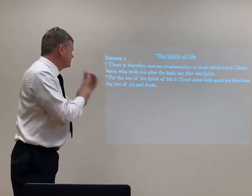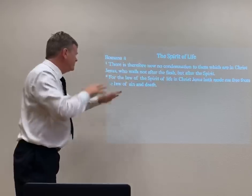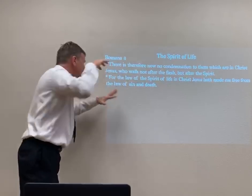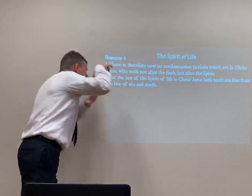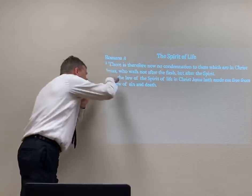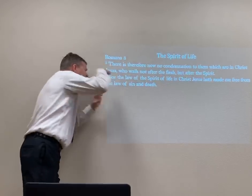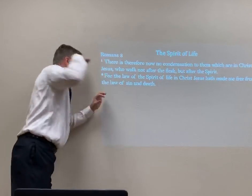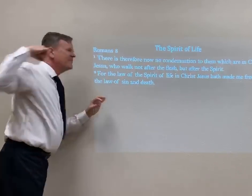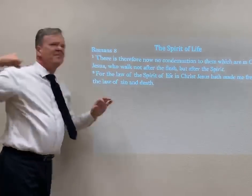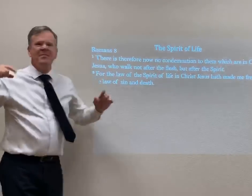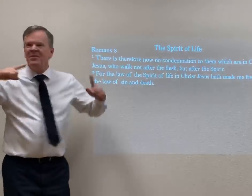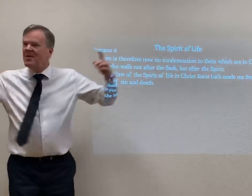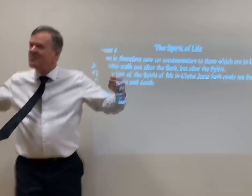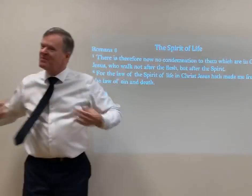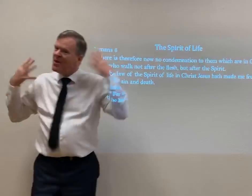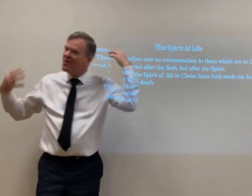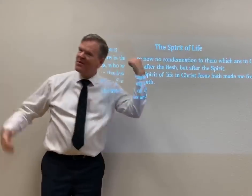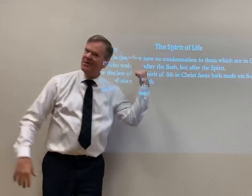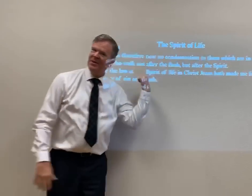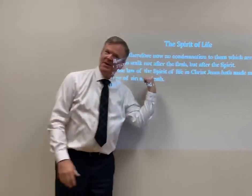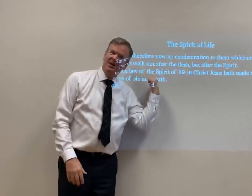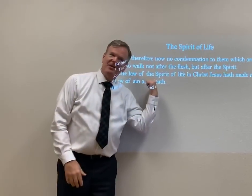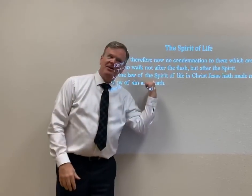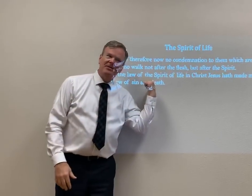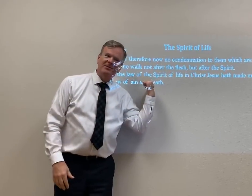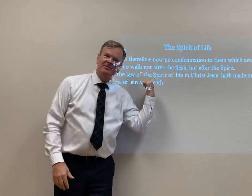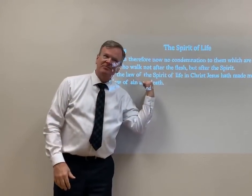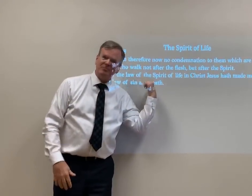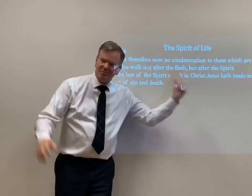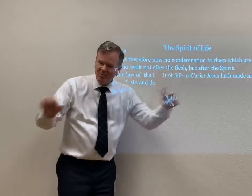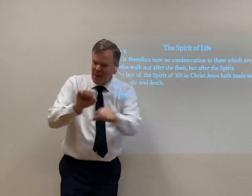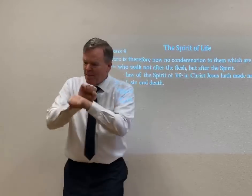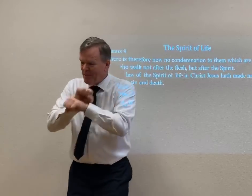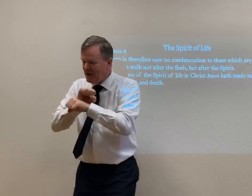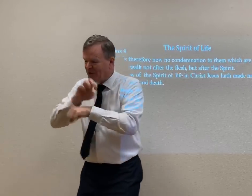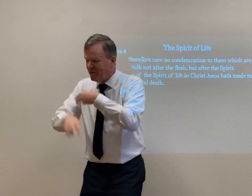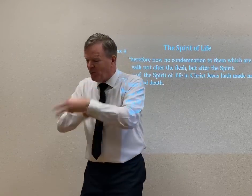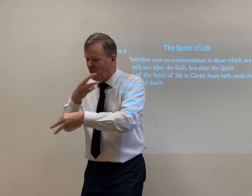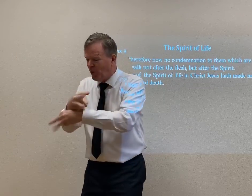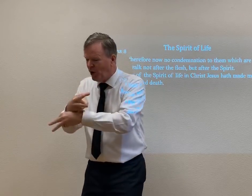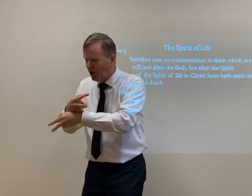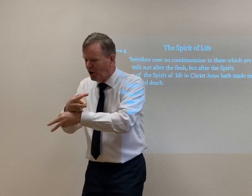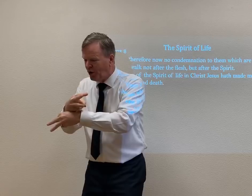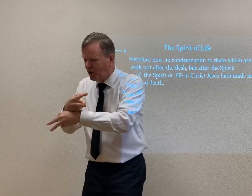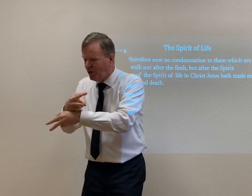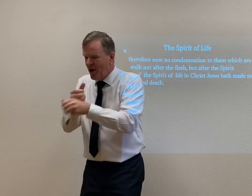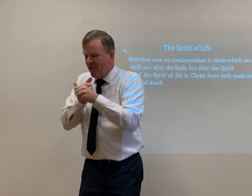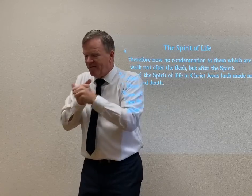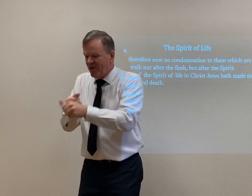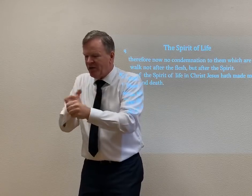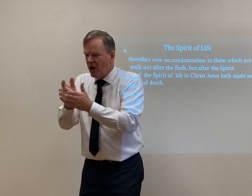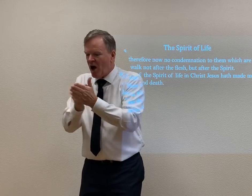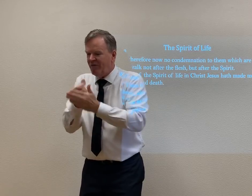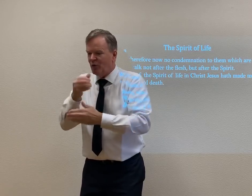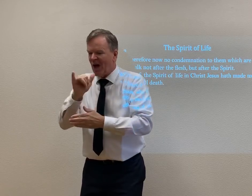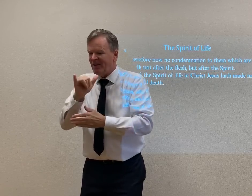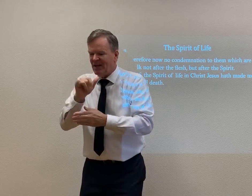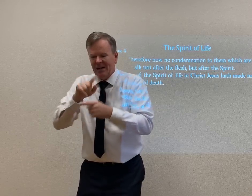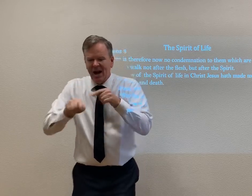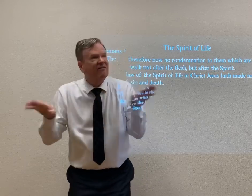Mm-hmm. Okay. It's truly inspiring. Because the understanding the freedom you have from being bound from the